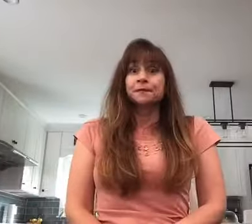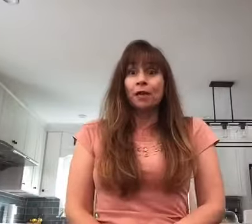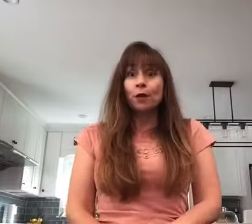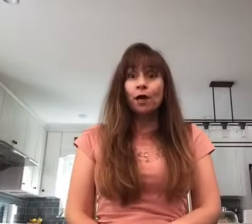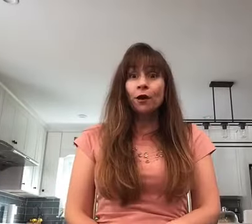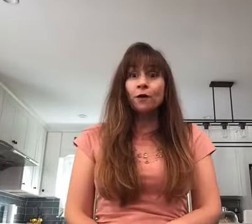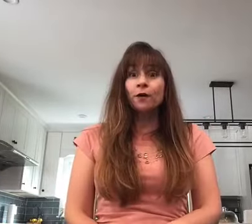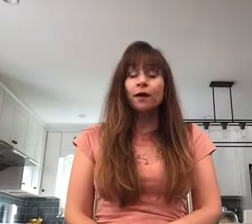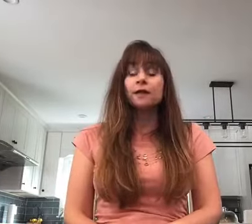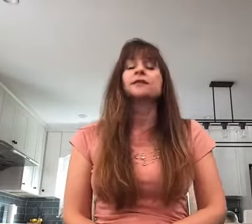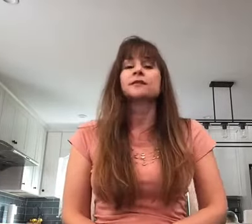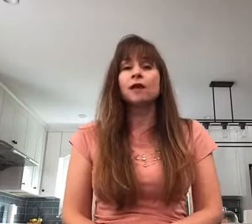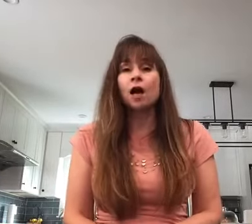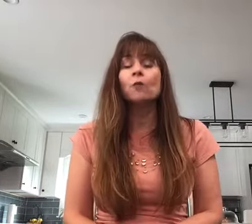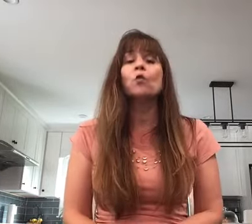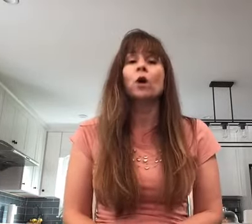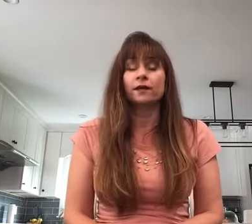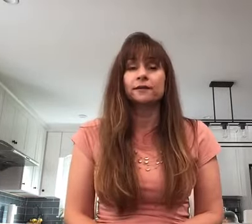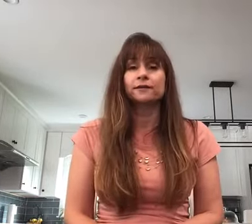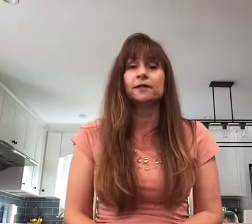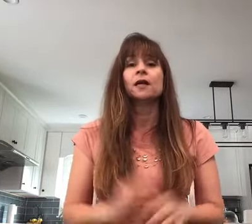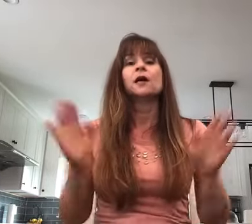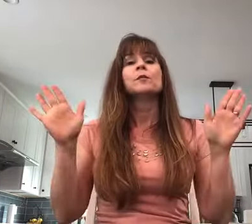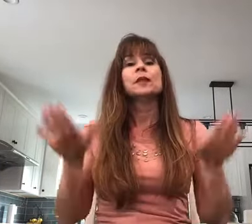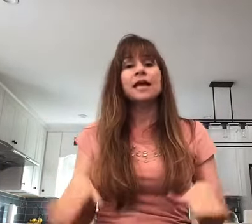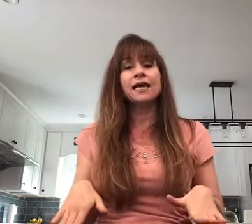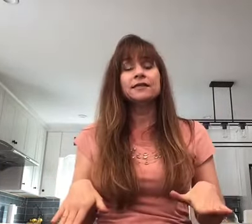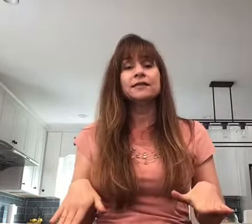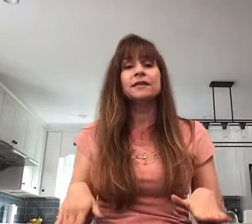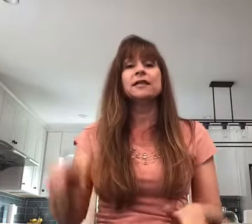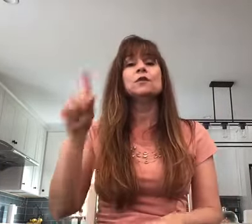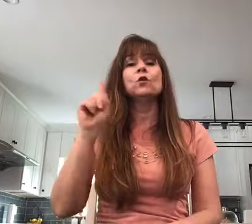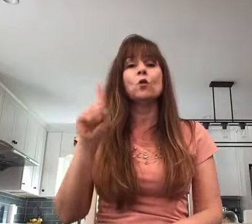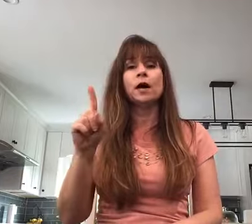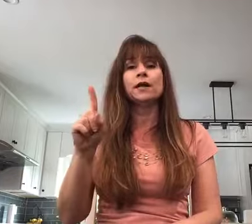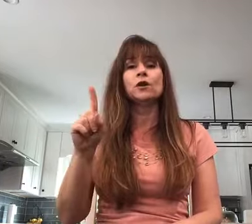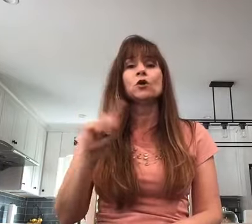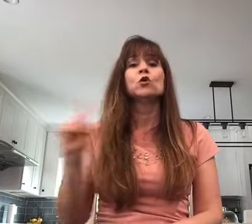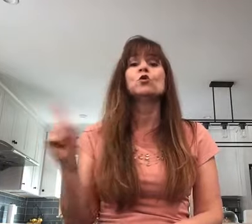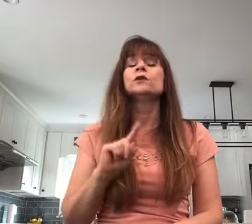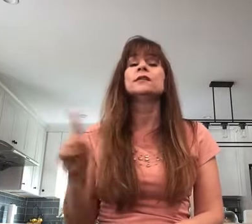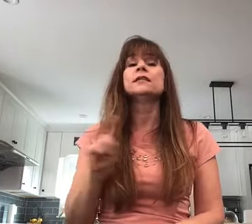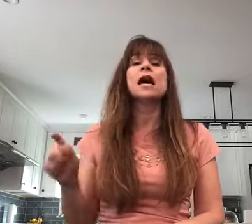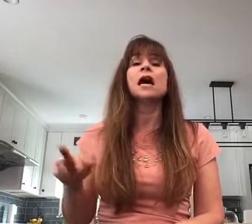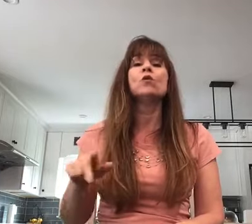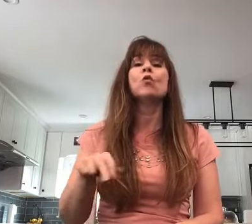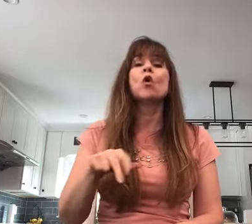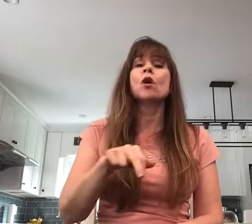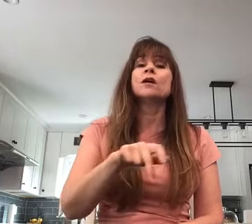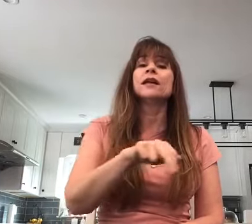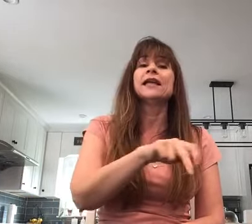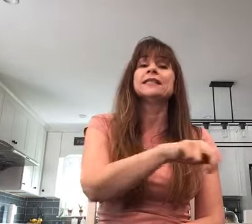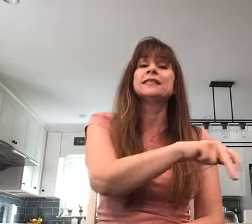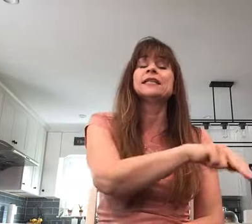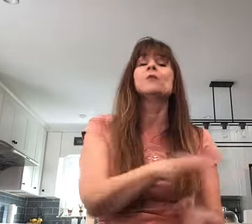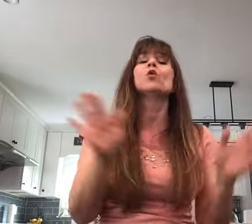Here we go. Psalm 1. Blessed is the one who does not walk in step with